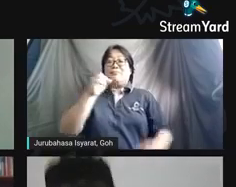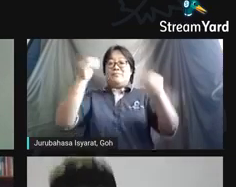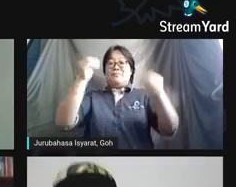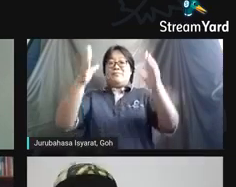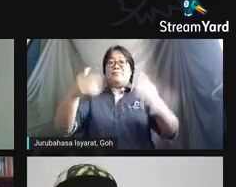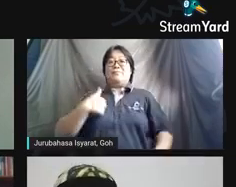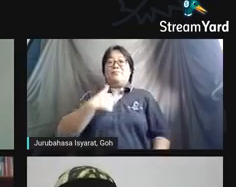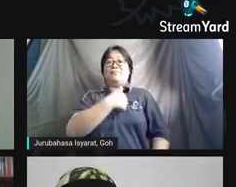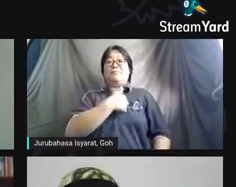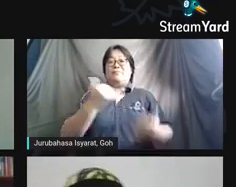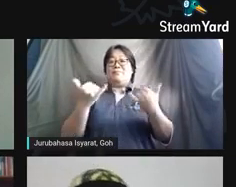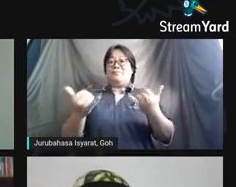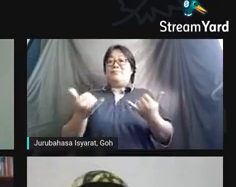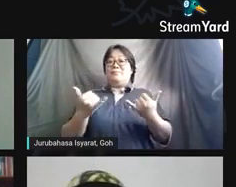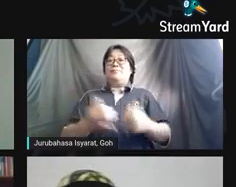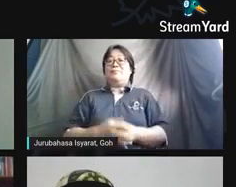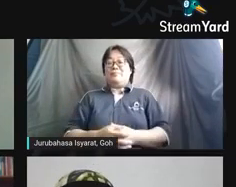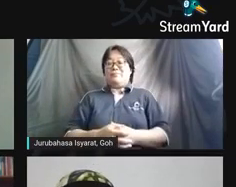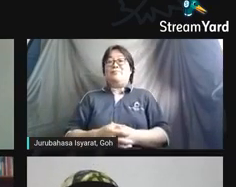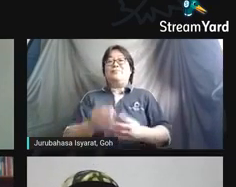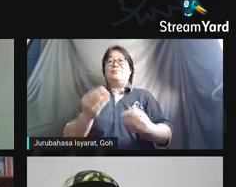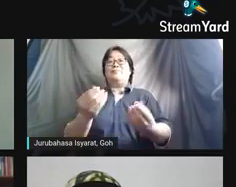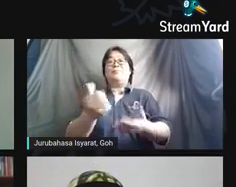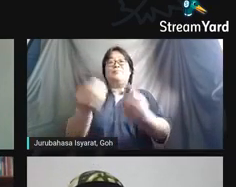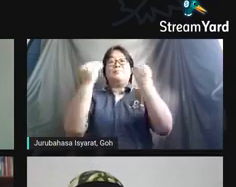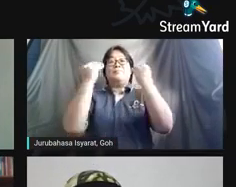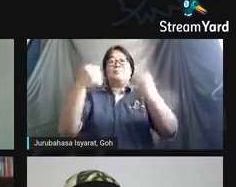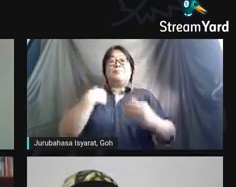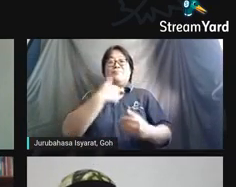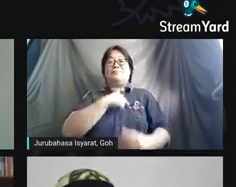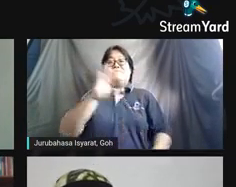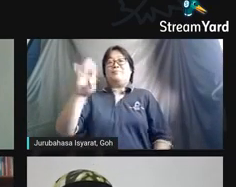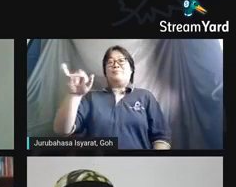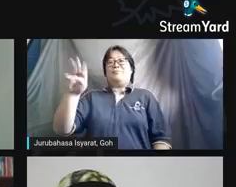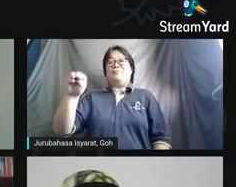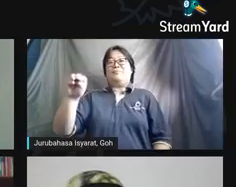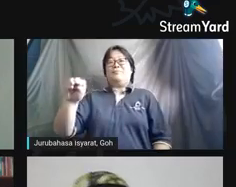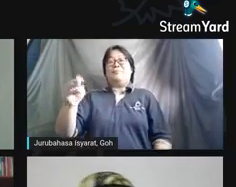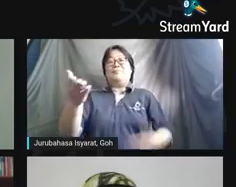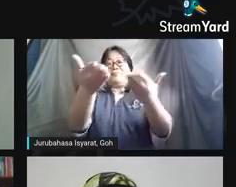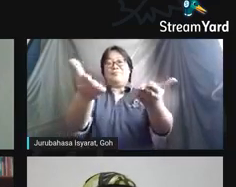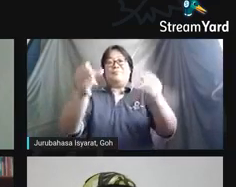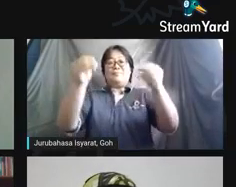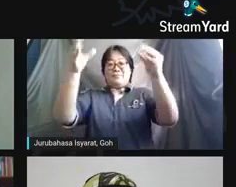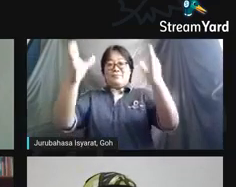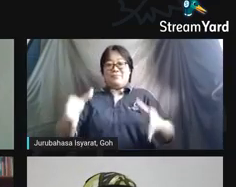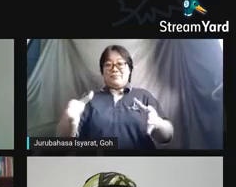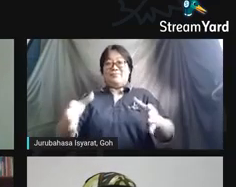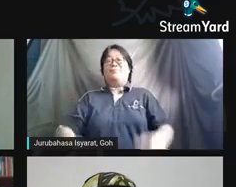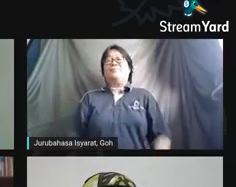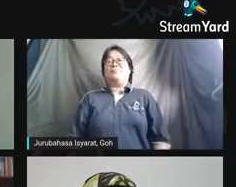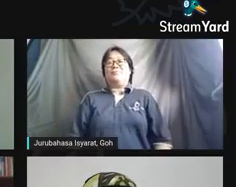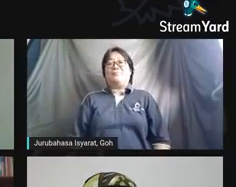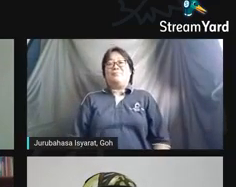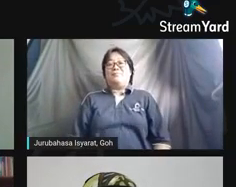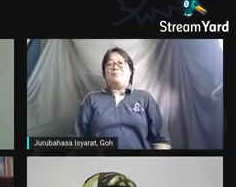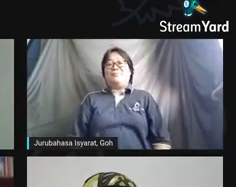learning session, to help us learn more about Bahasa Isyarat Malaysia. Dipersilakan, Cik Sada.